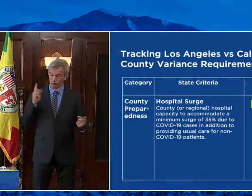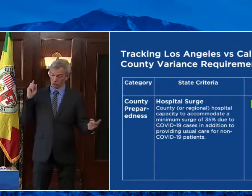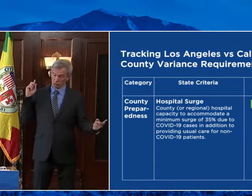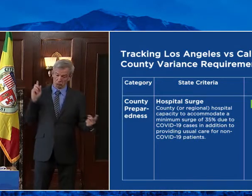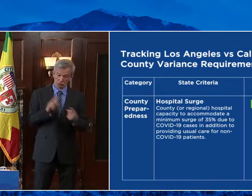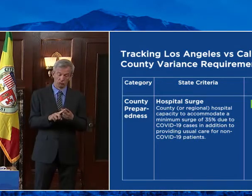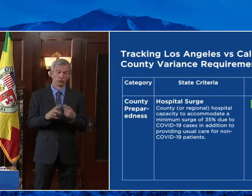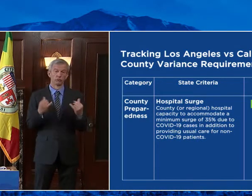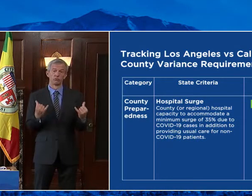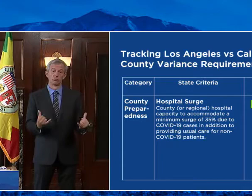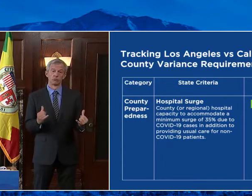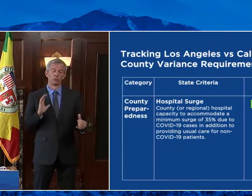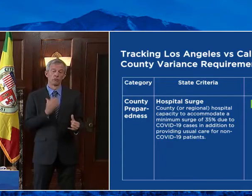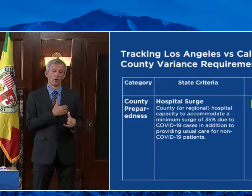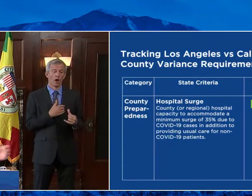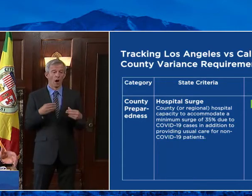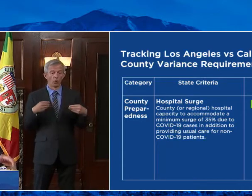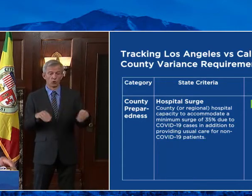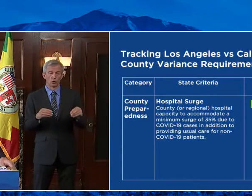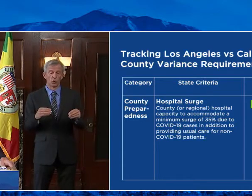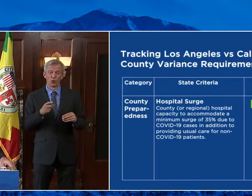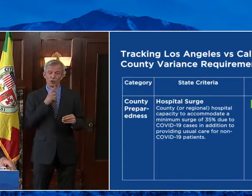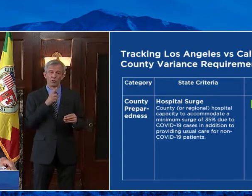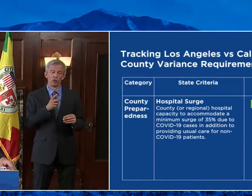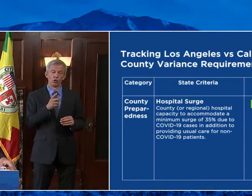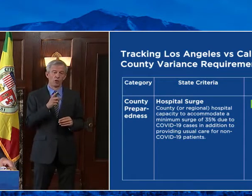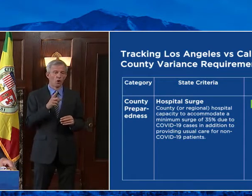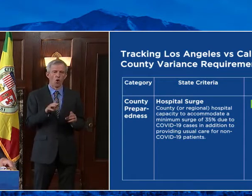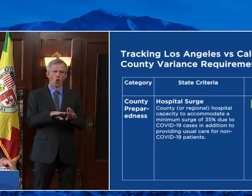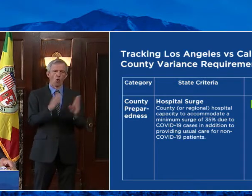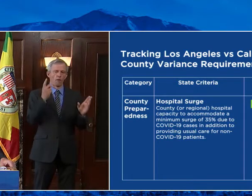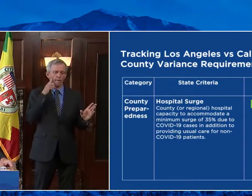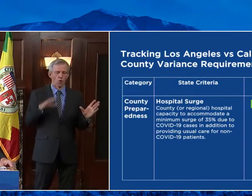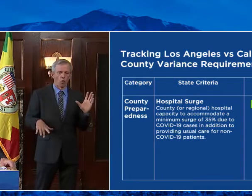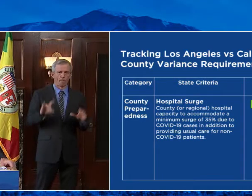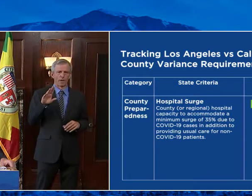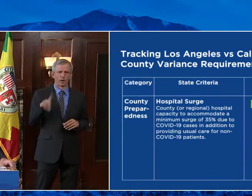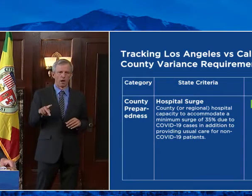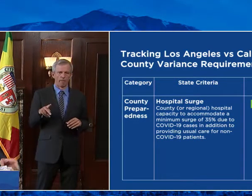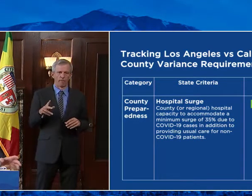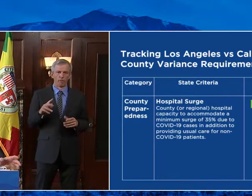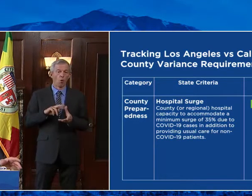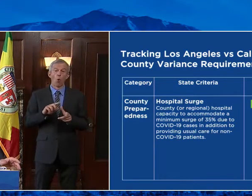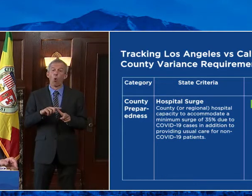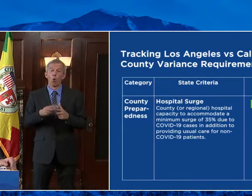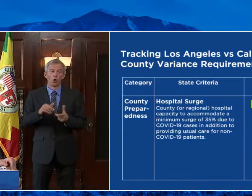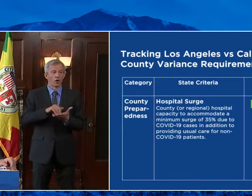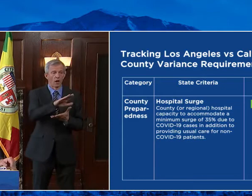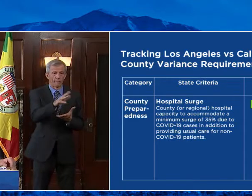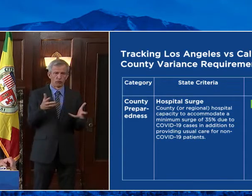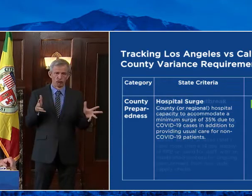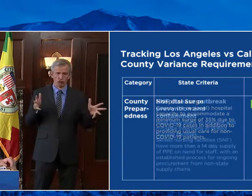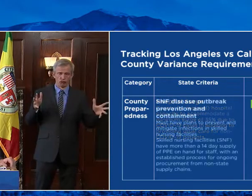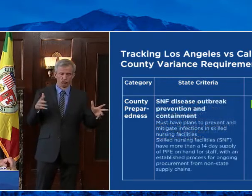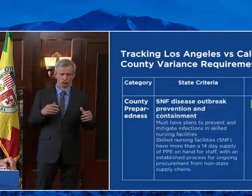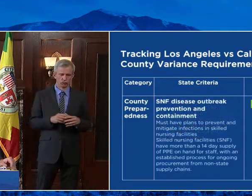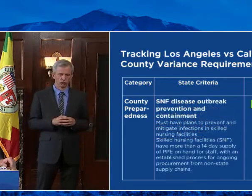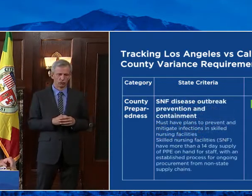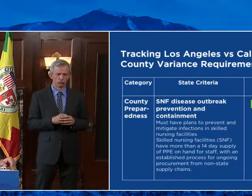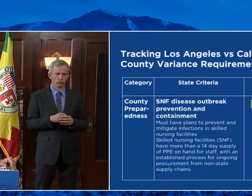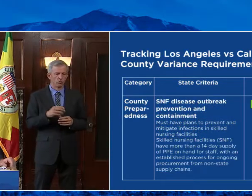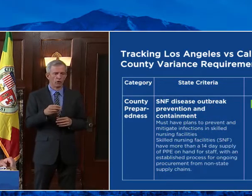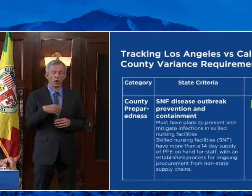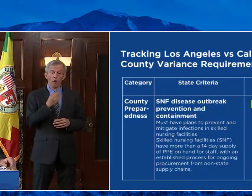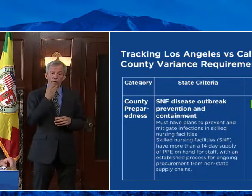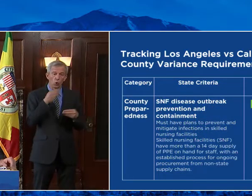our retail businesses like clothing stores have only been open for curbside pickup and delivery, while other grocery and drug stores, hardware stores,